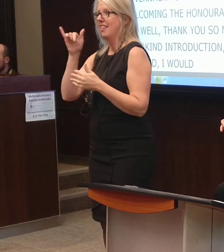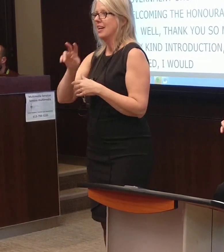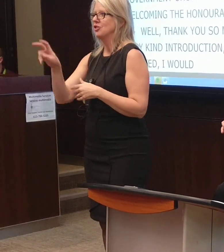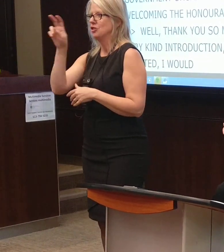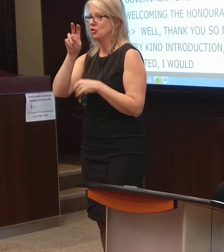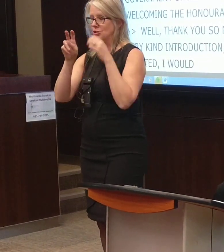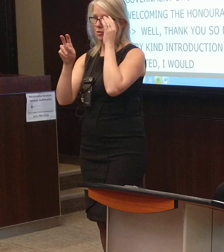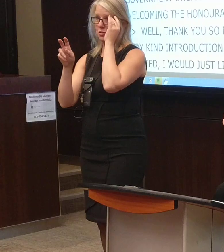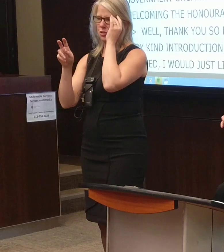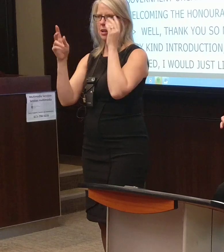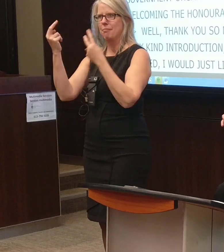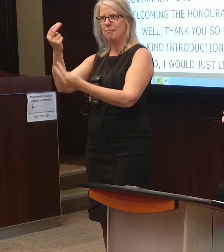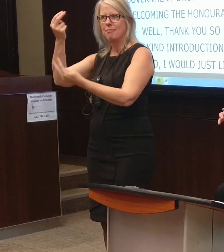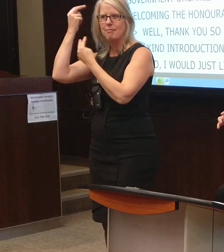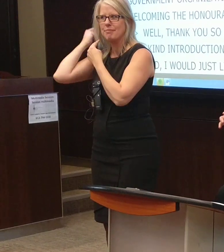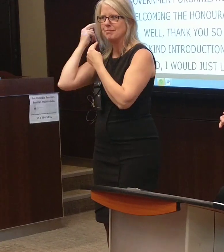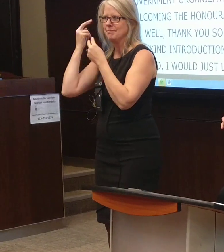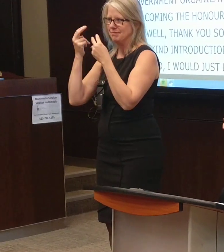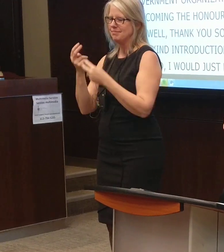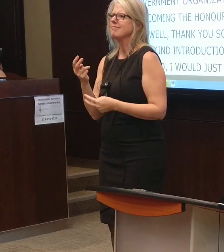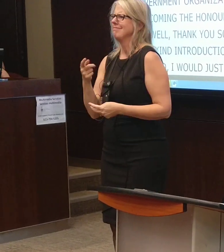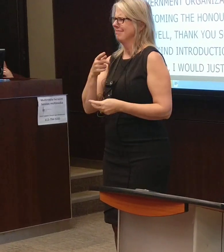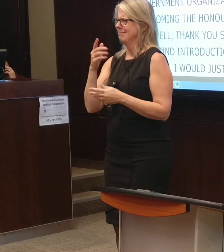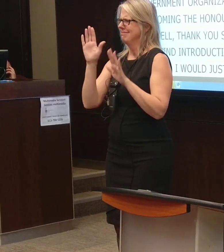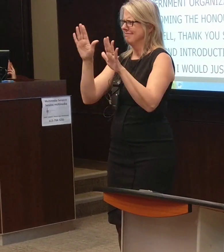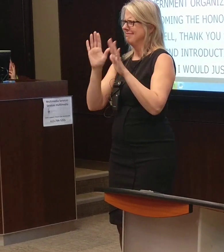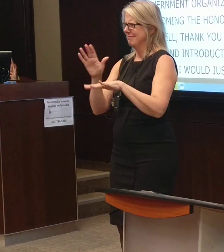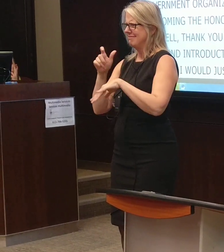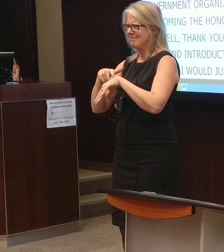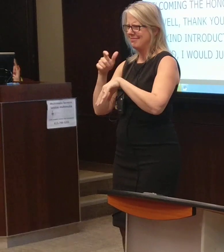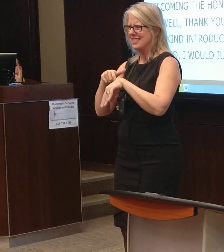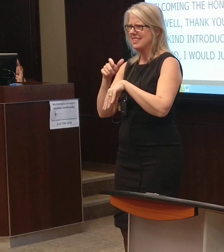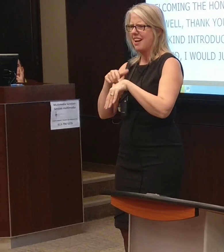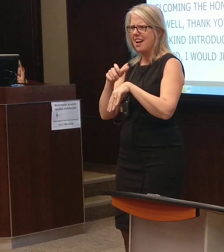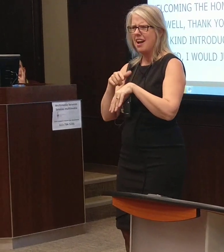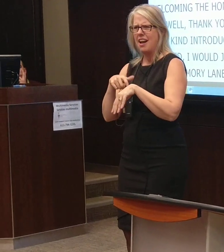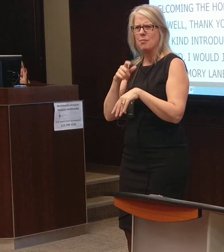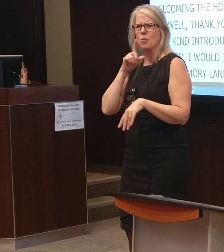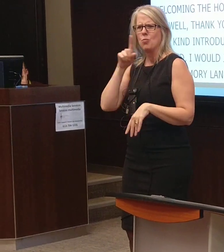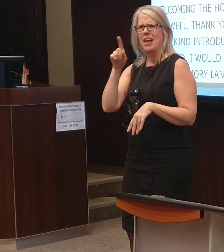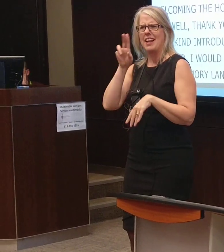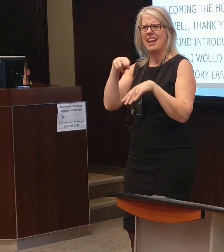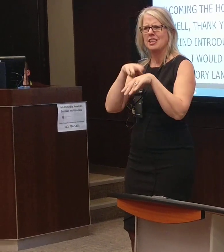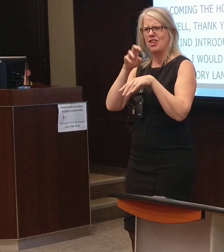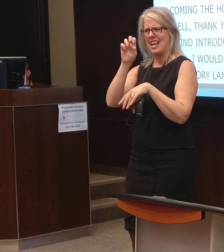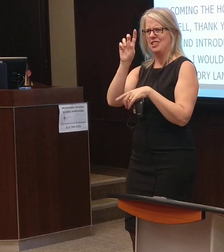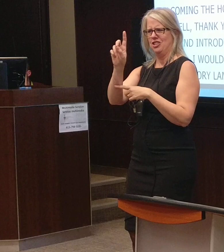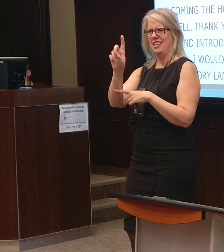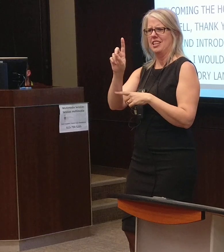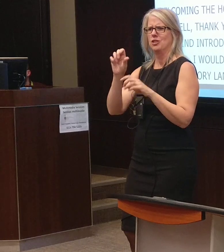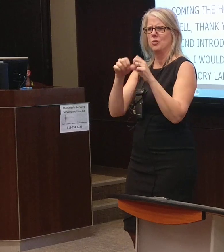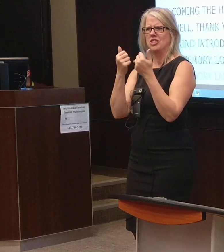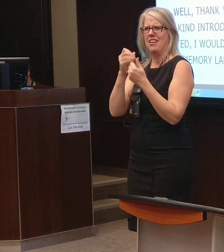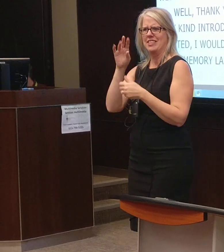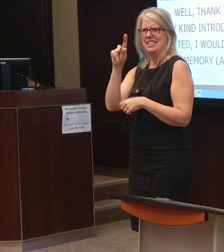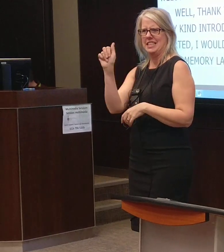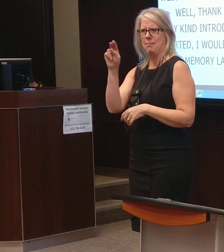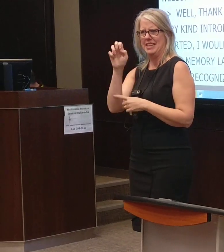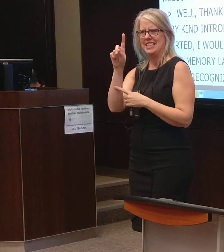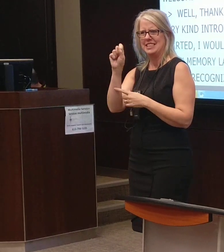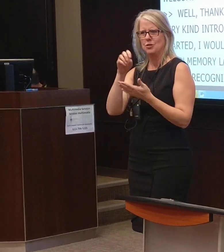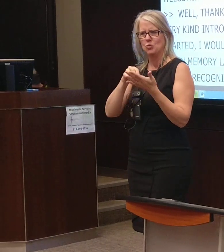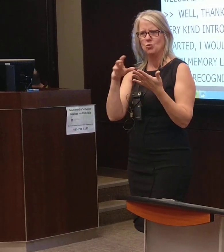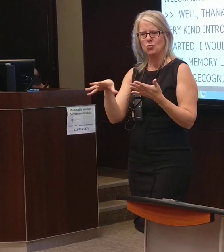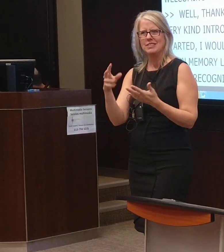lane. What an amazing time it was, and to recognize the National Education Association of Disabled